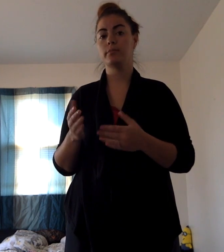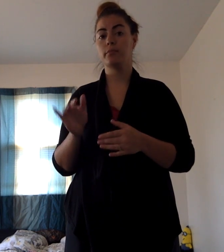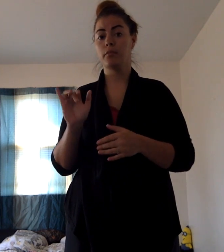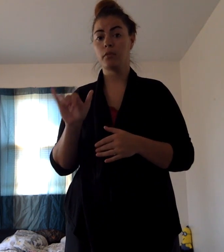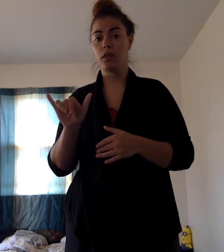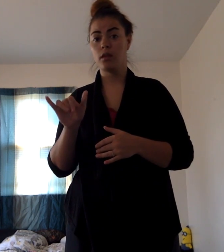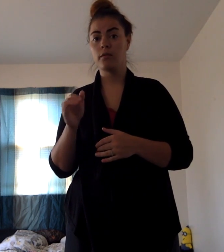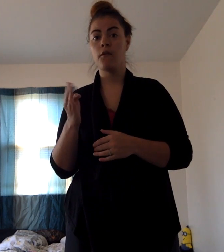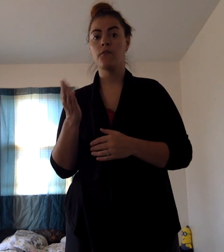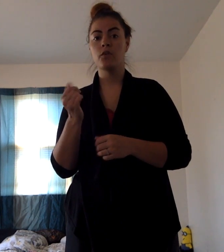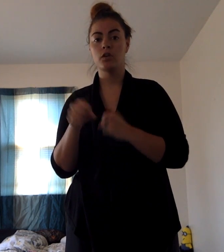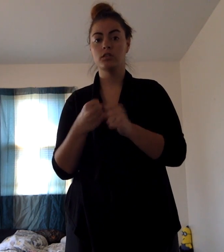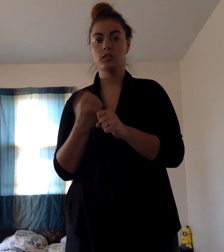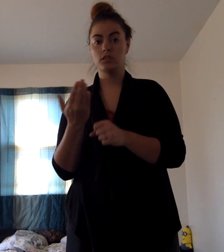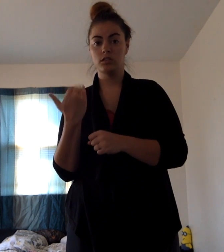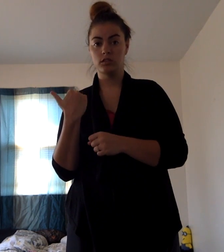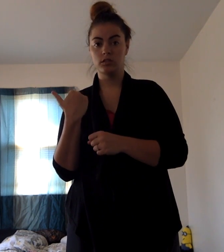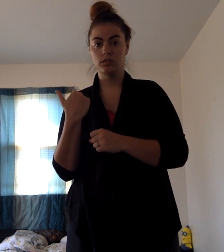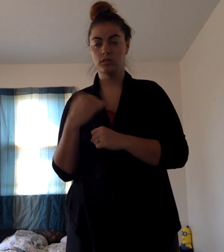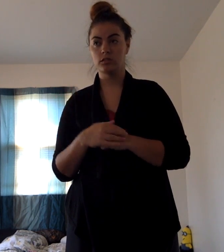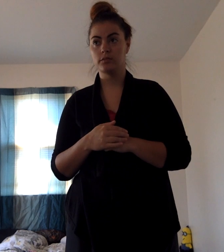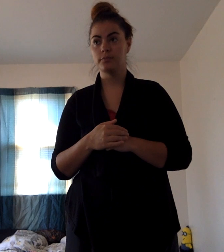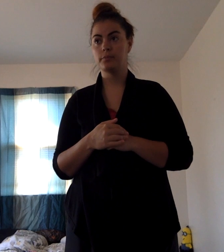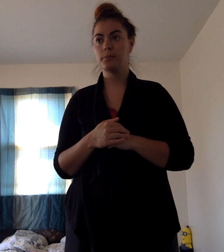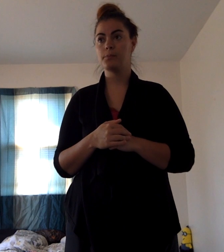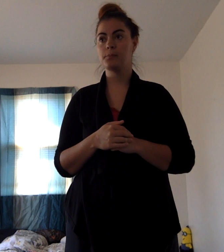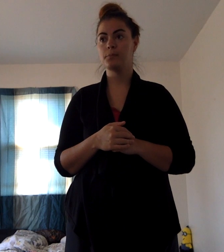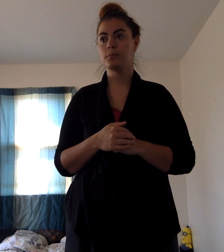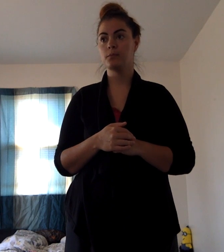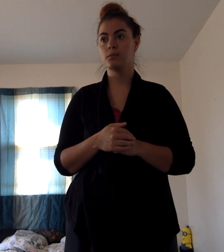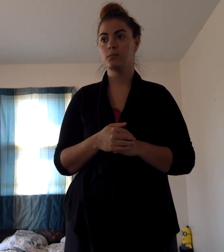Right now, presently, I'm working at the United States Capitol.